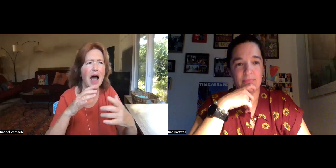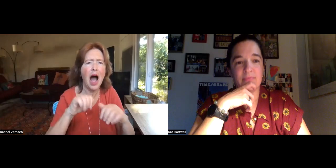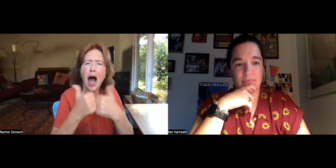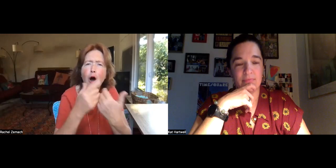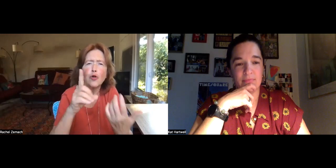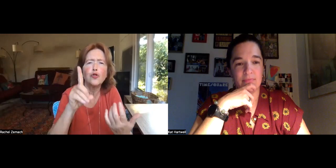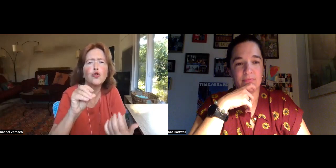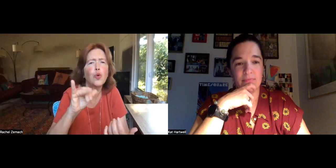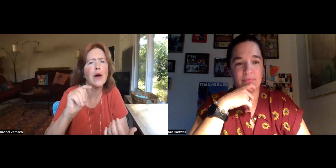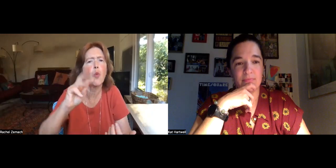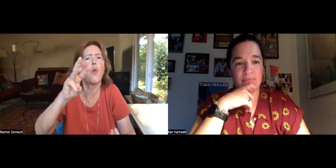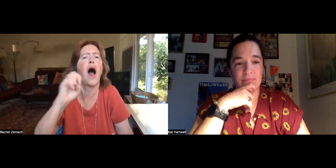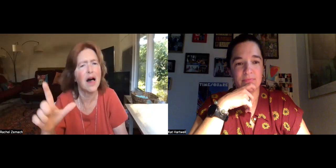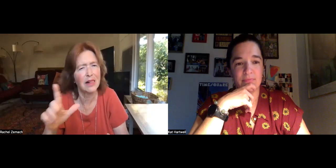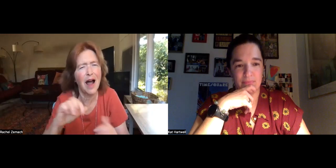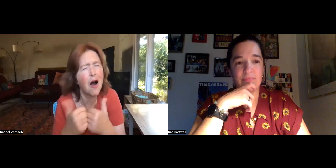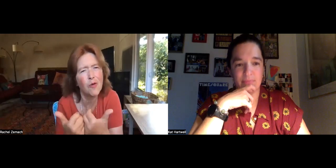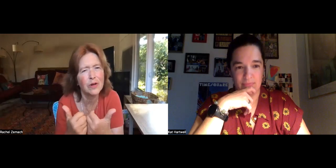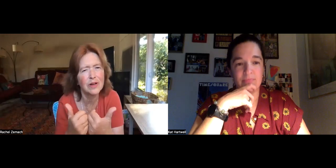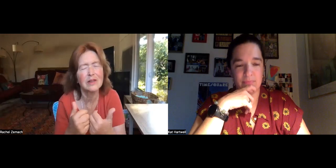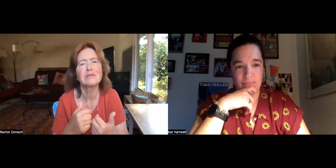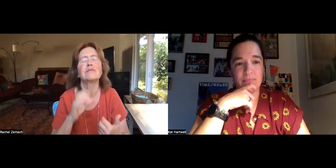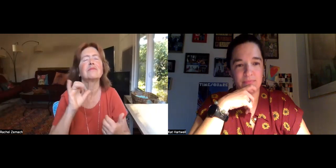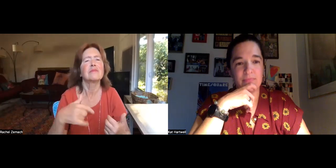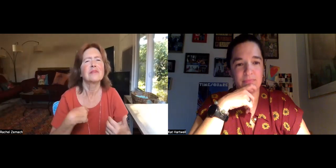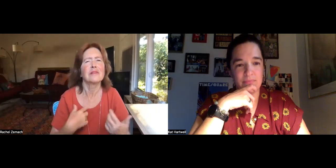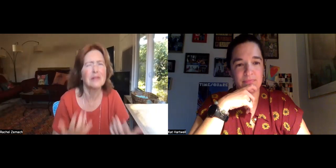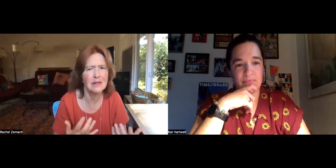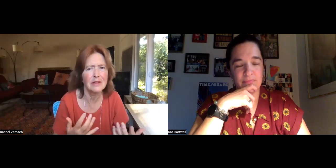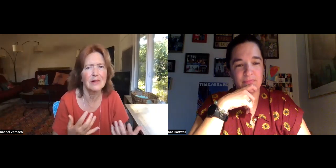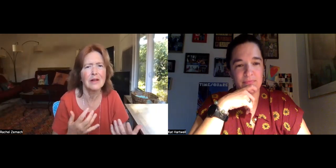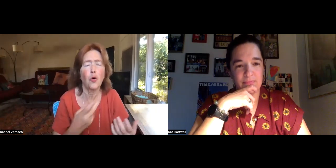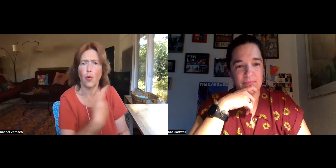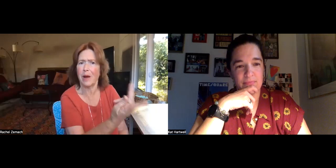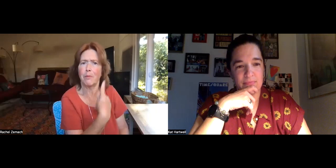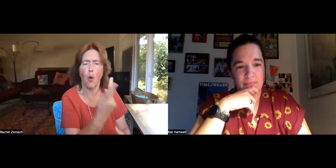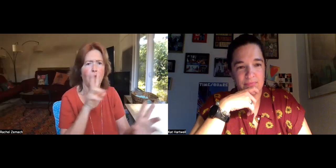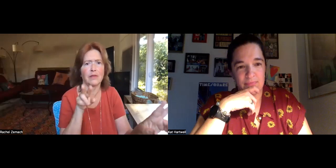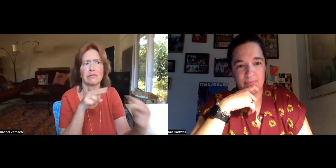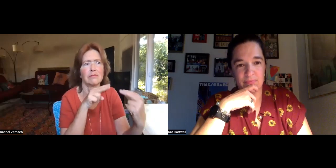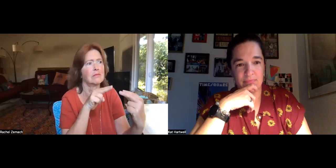How do it work? Bốn